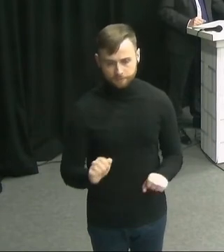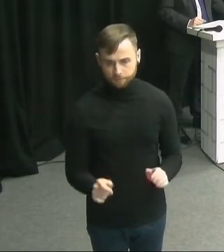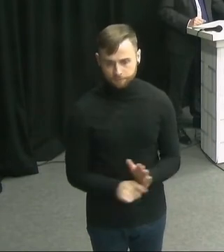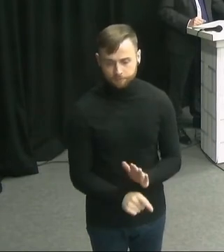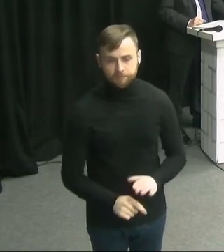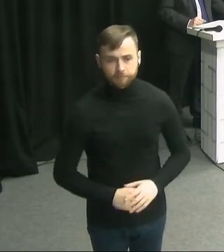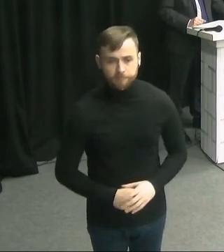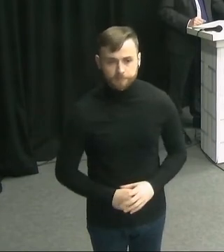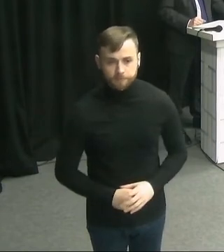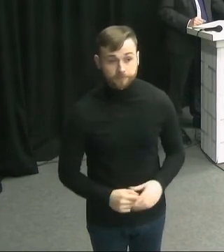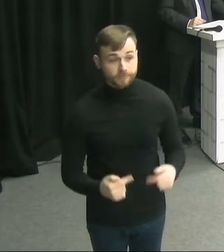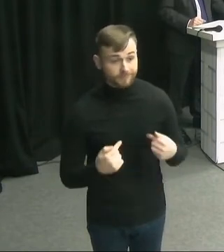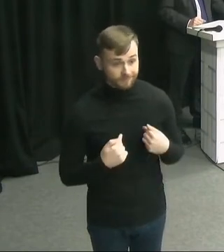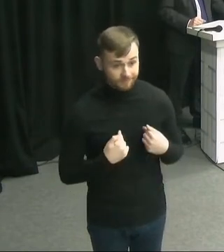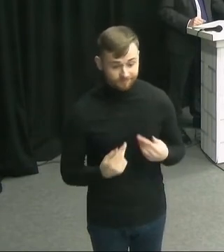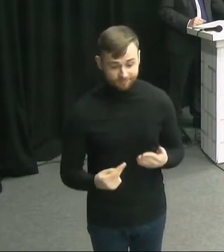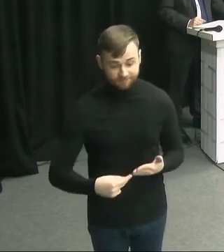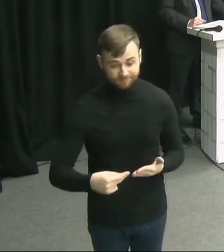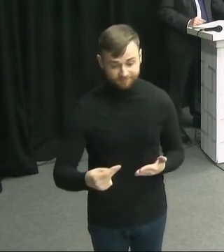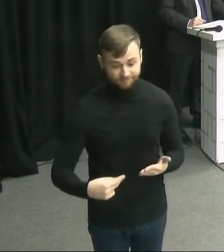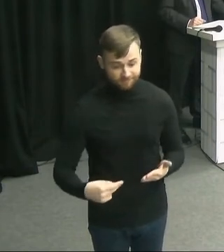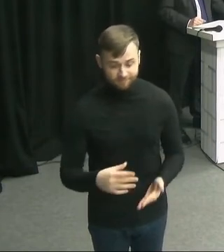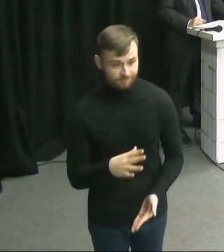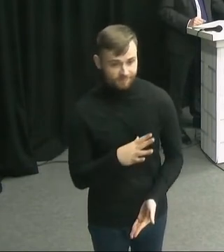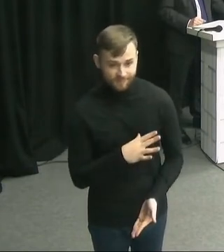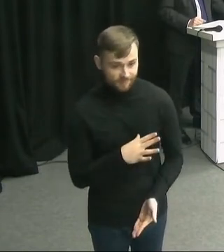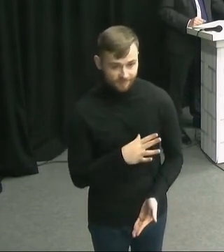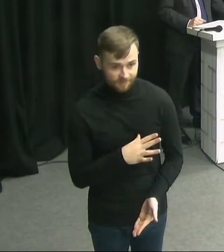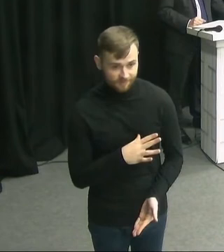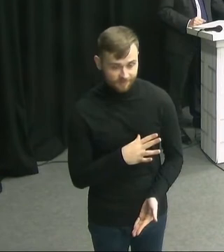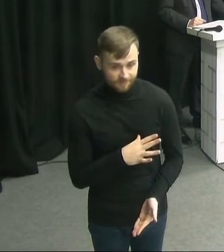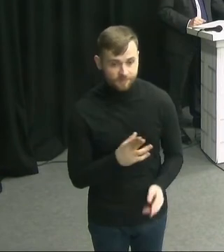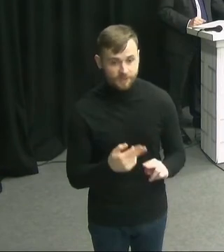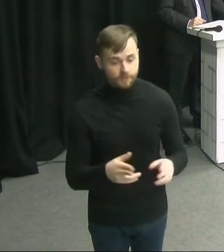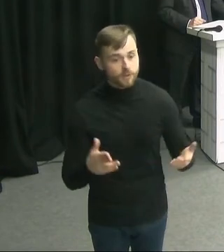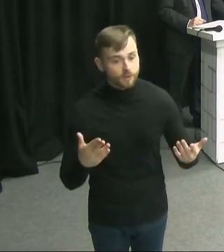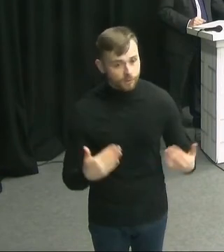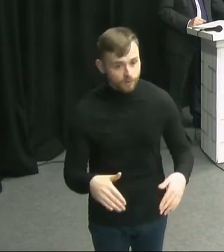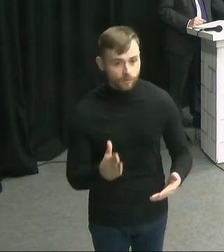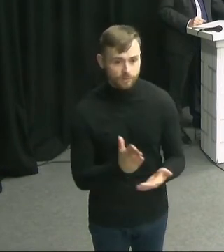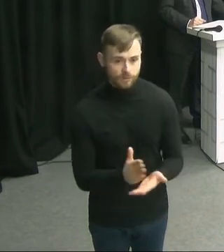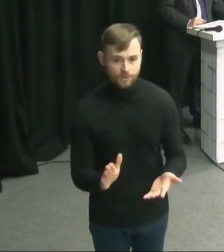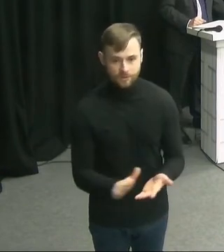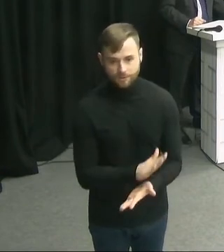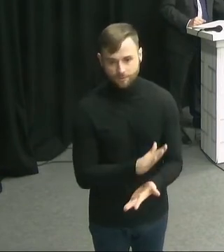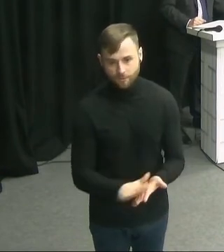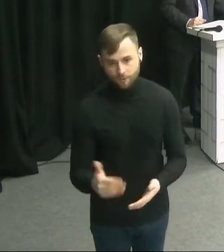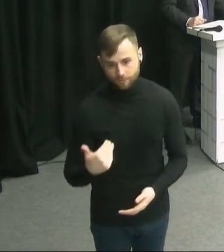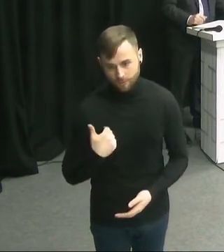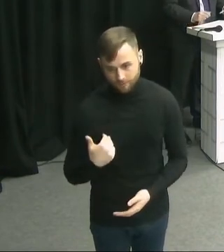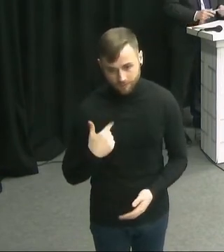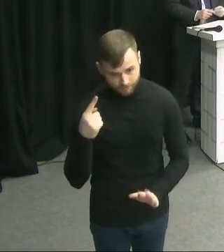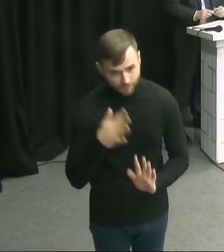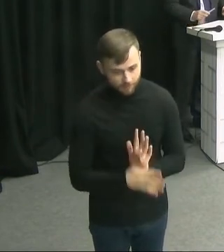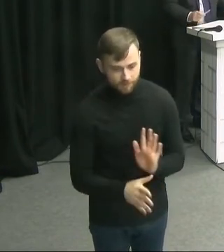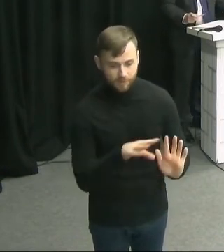university. So after graduating the university, the graduates should know at least two foreign languages.